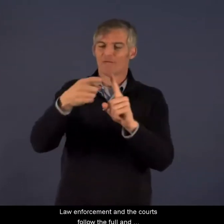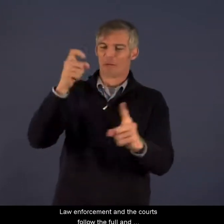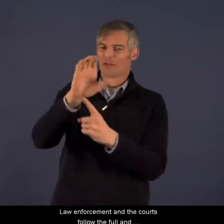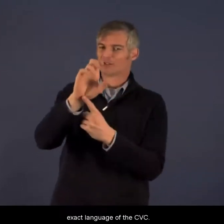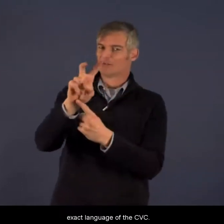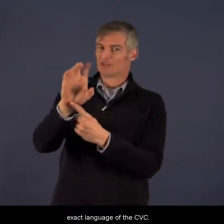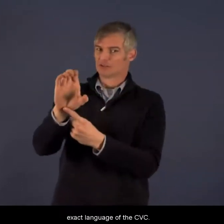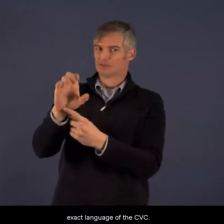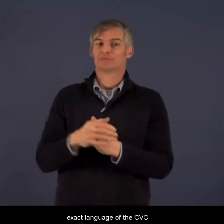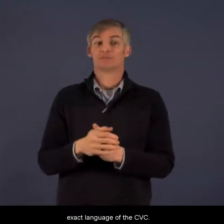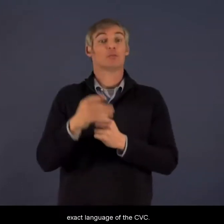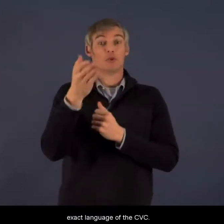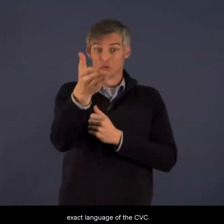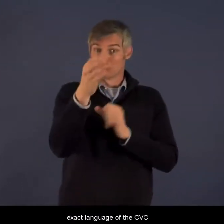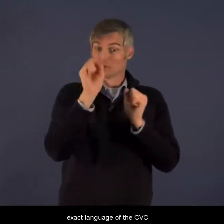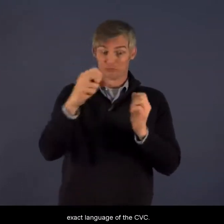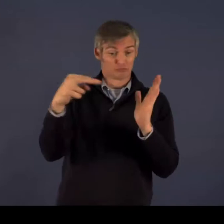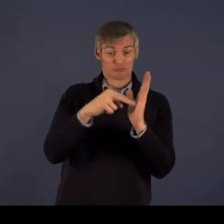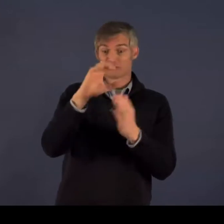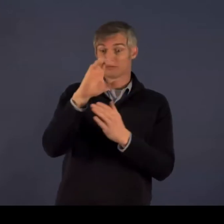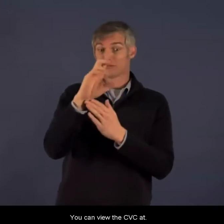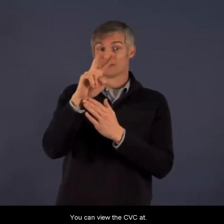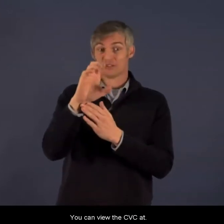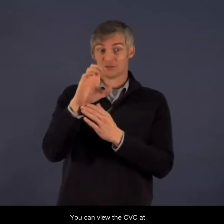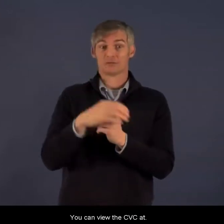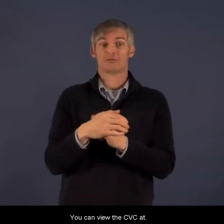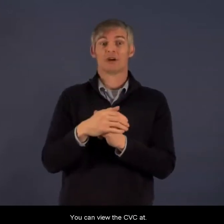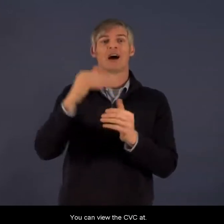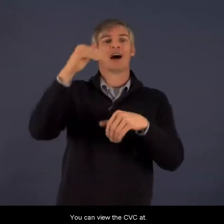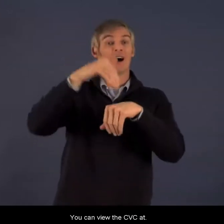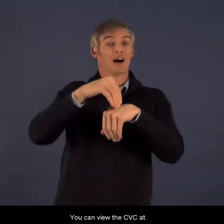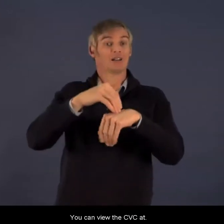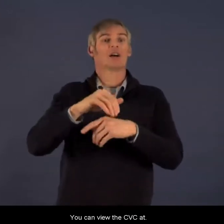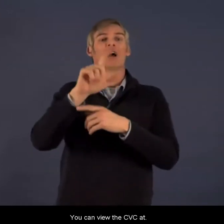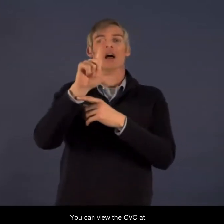and exact language of the CVC. You can view the CVC at